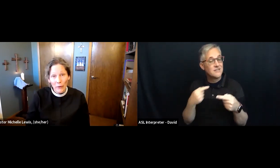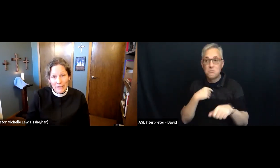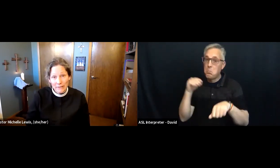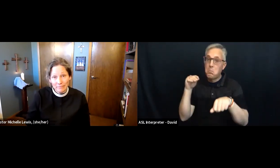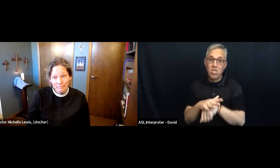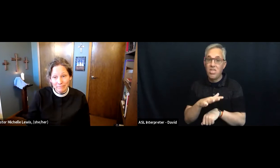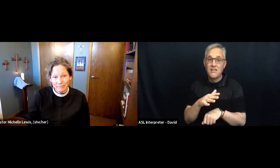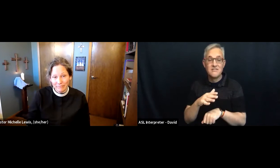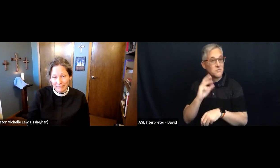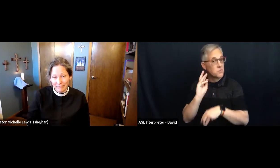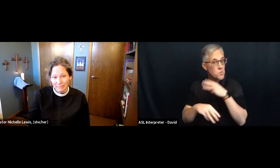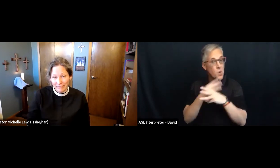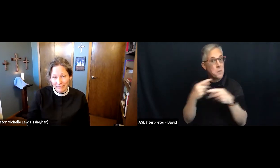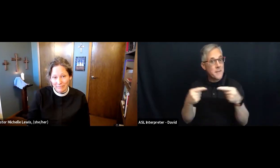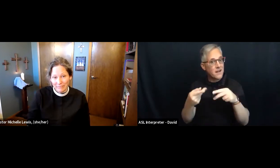And I know it.